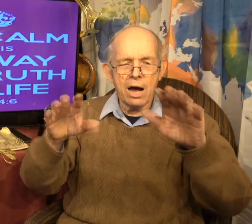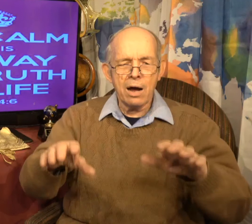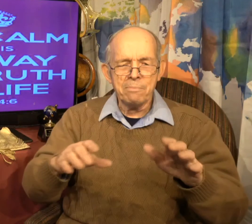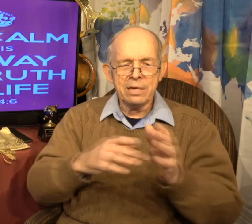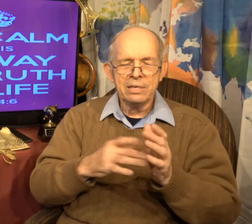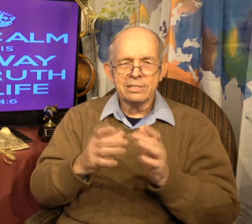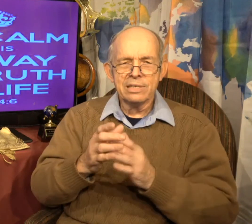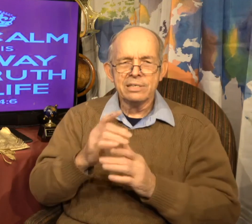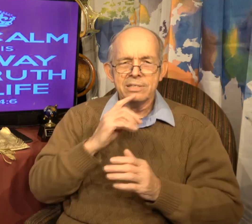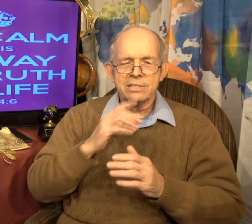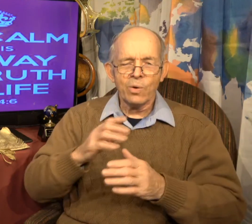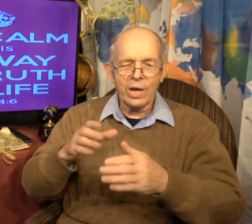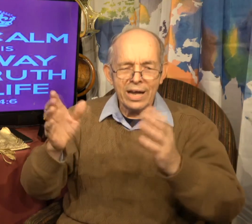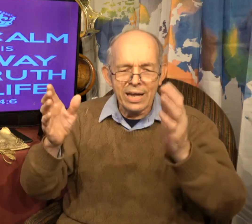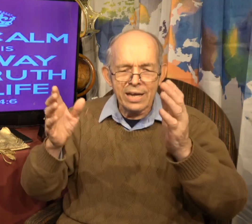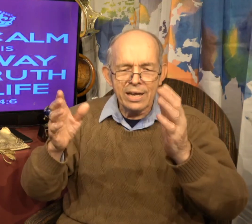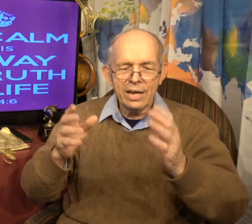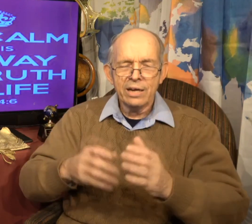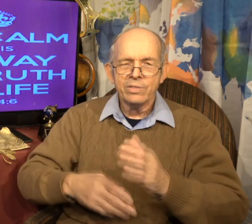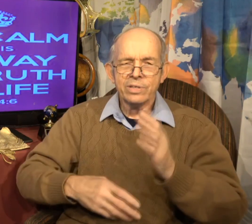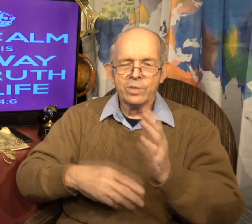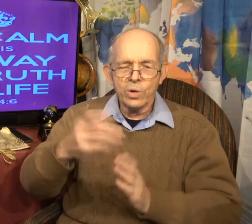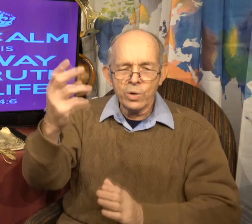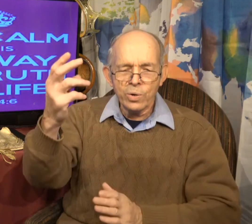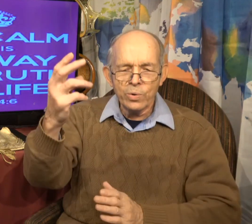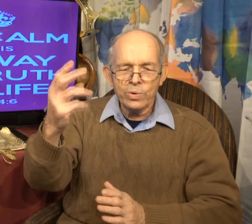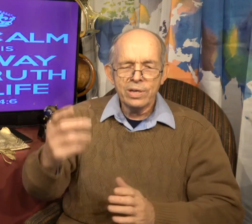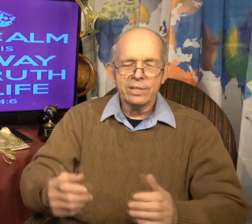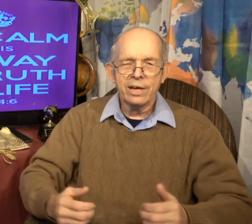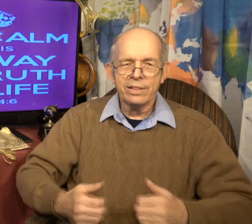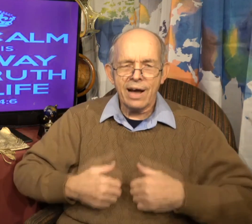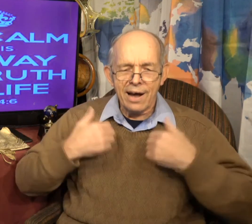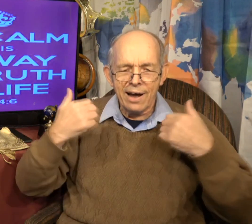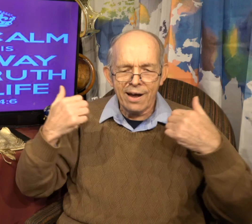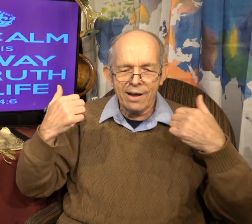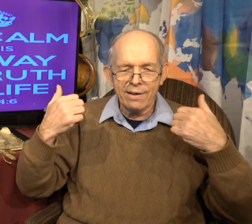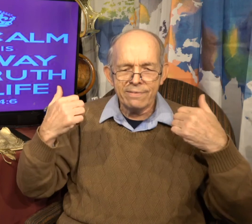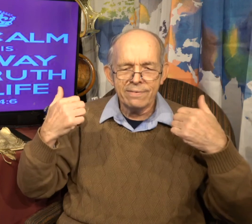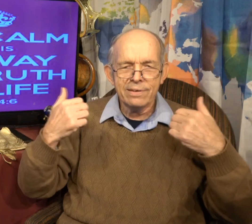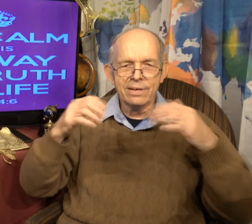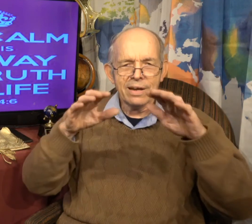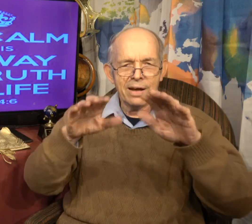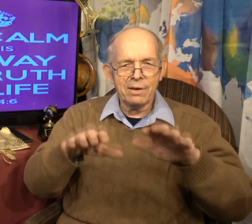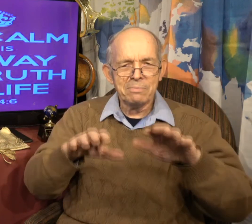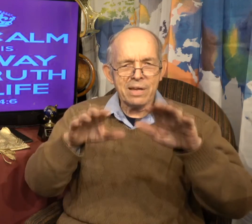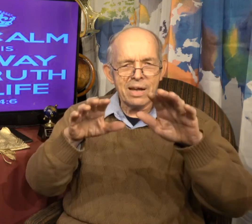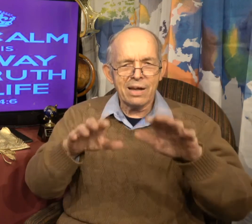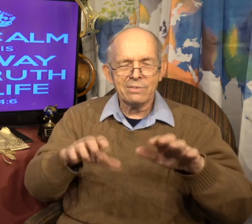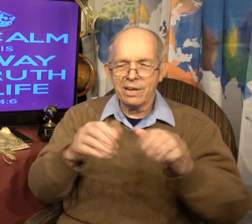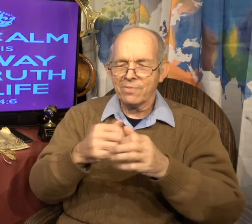come. Jesus the way, the truth, the life. Come down, if the